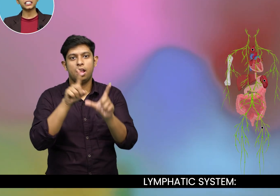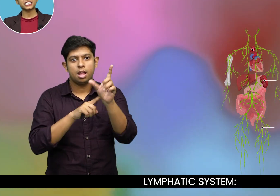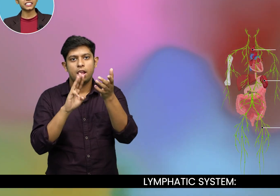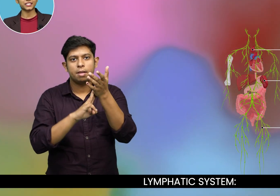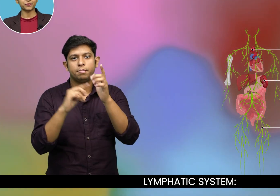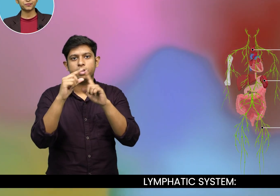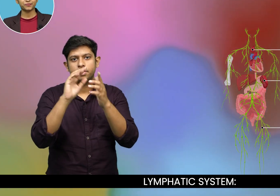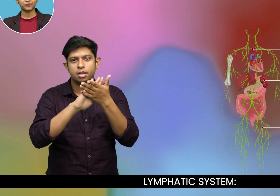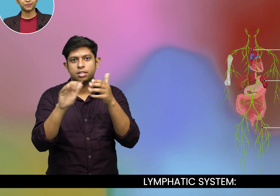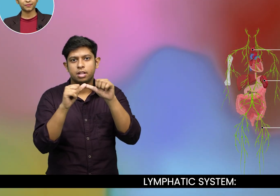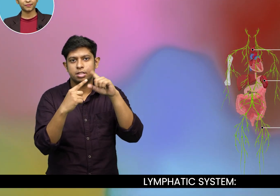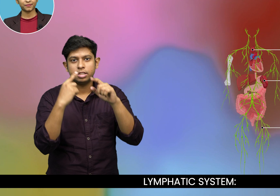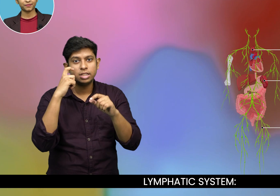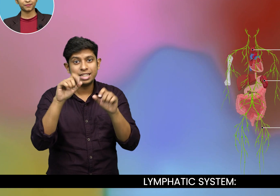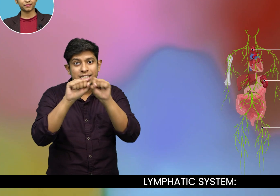Lymphatic system.